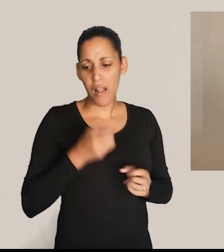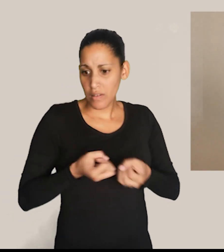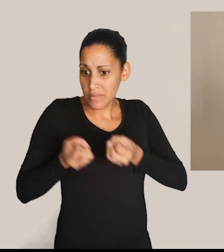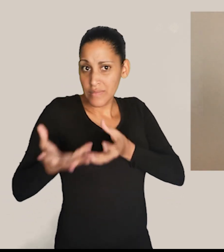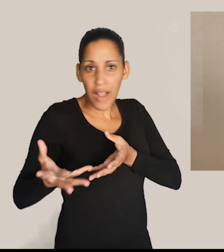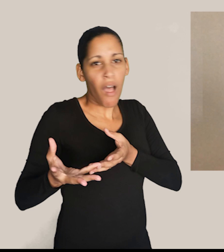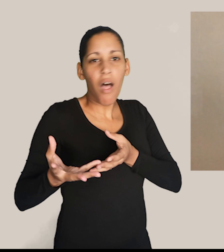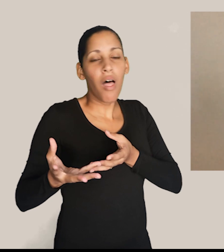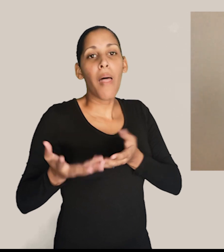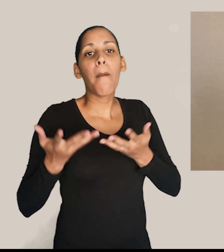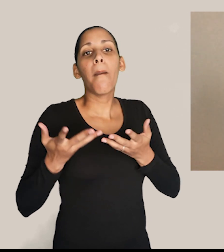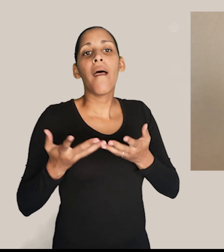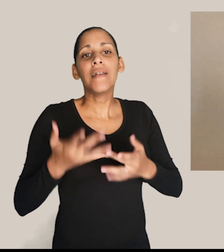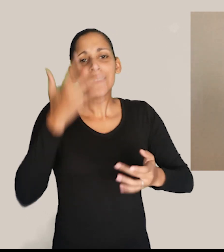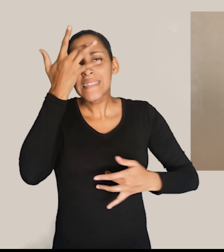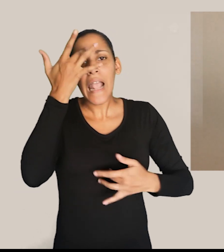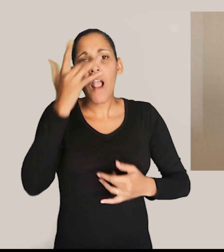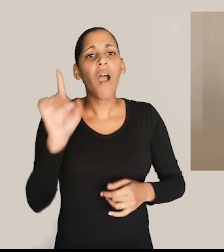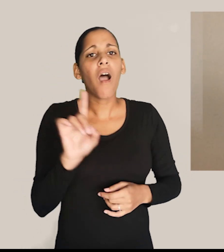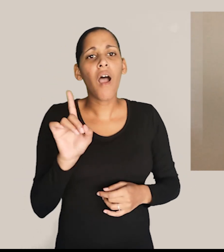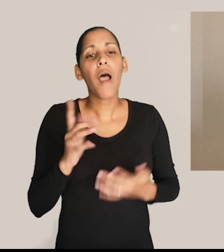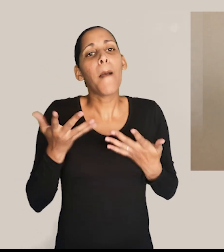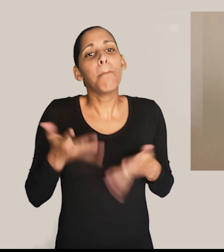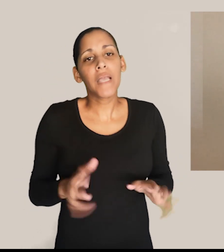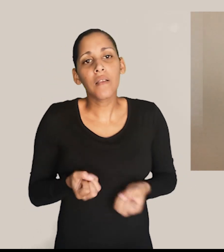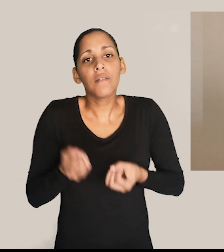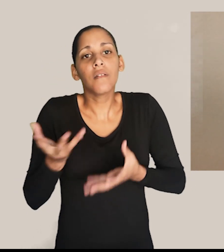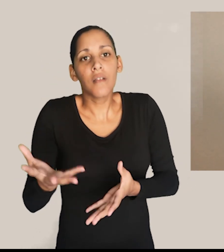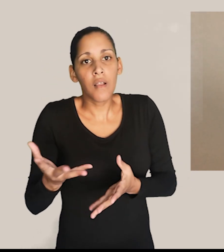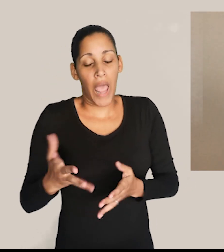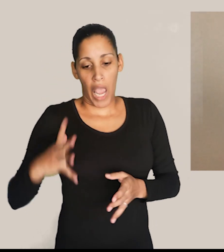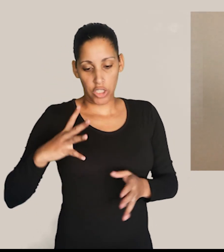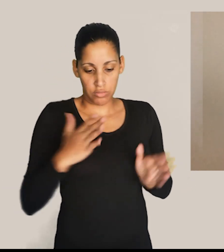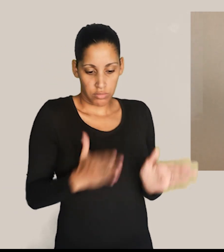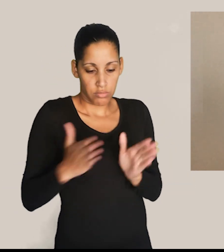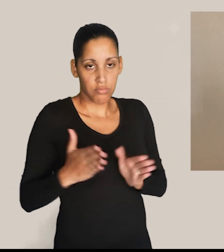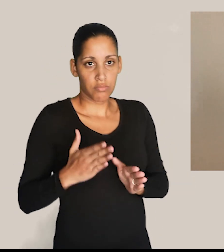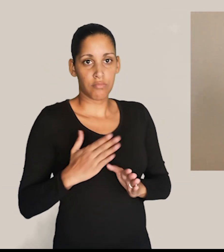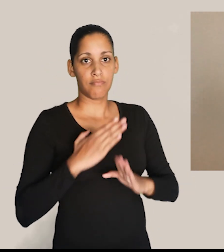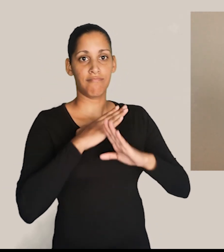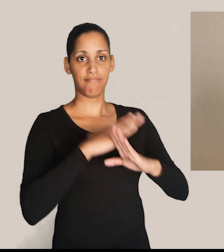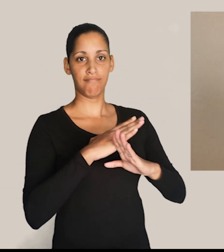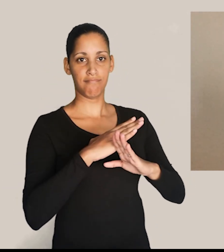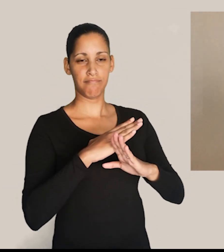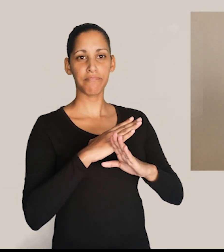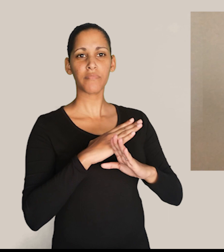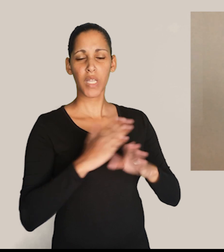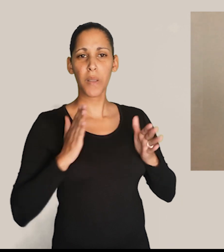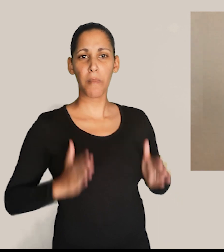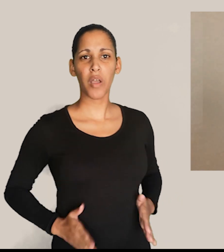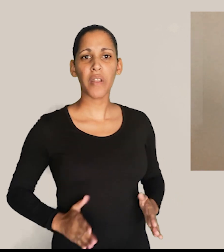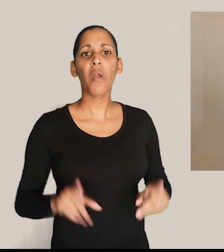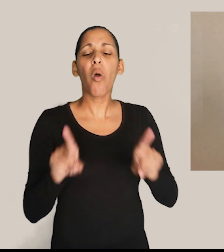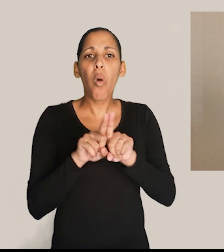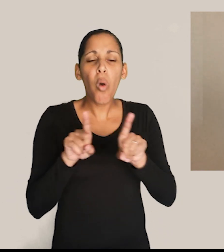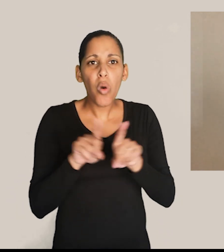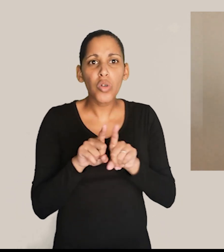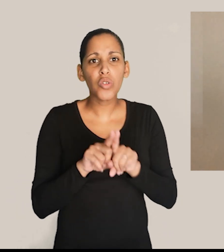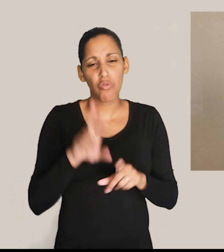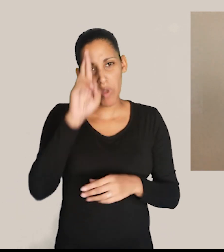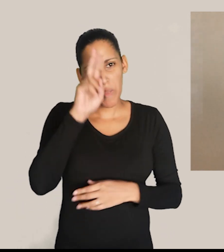an immune response. But remember, it does not cause disease, it just creates an immune response in your